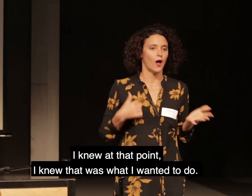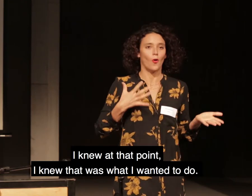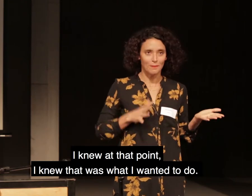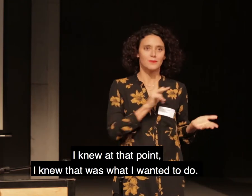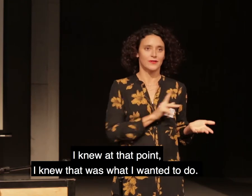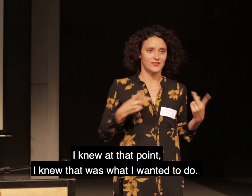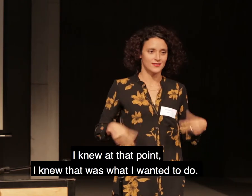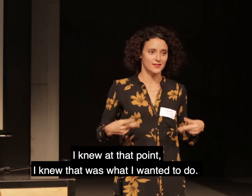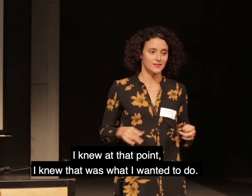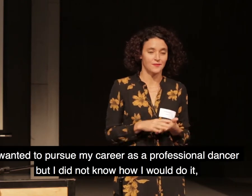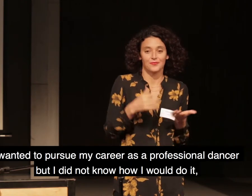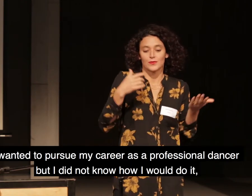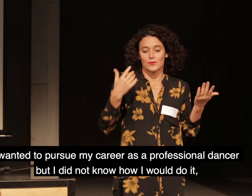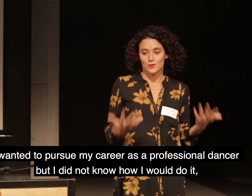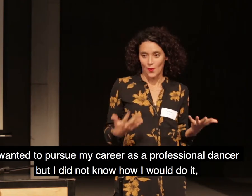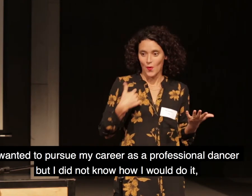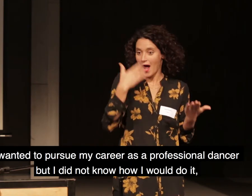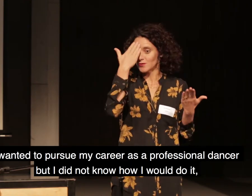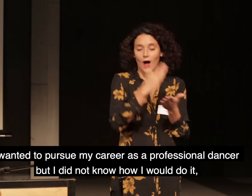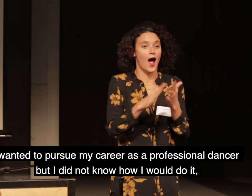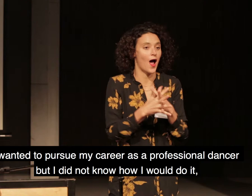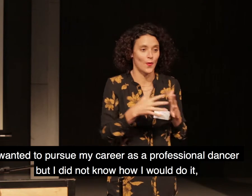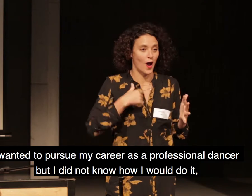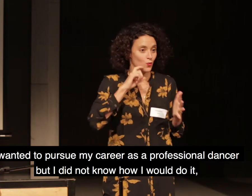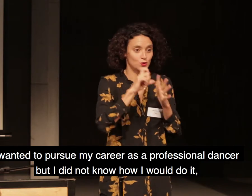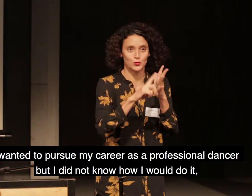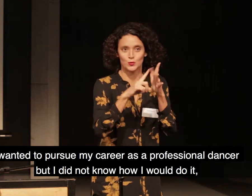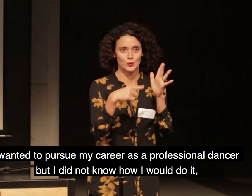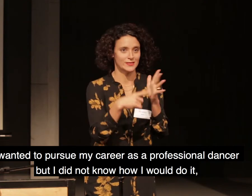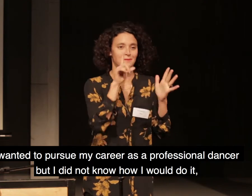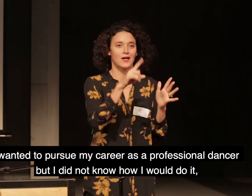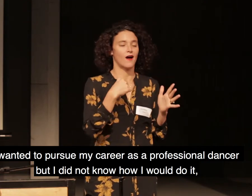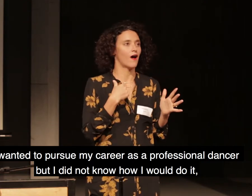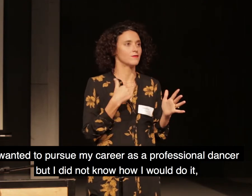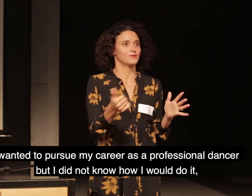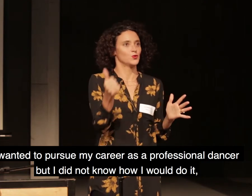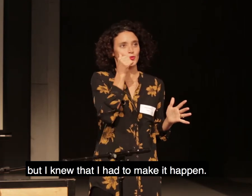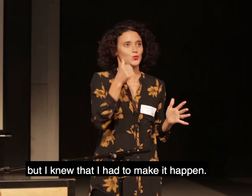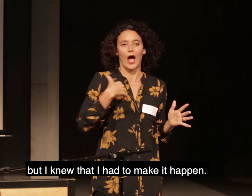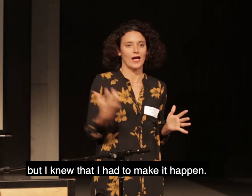At that point, I knew that was what I wanted to do. I wanted to pursue my career as a professional dancer, but I did not know how I'd do it, but I knew